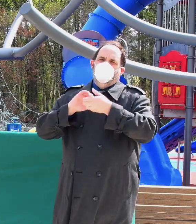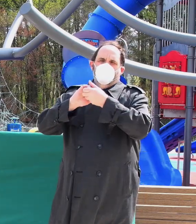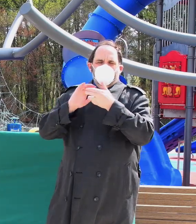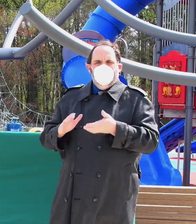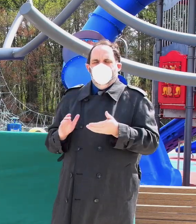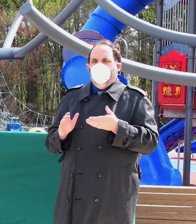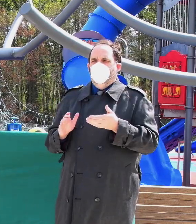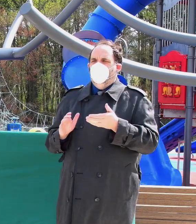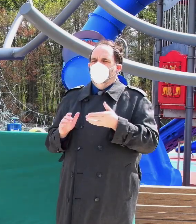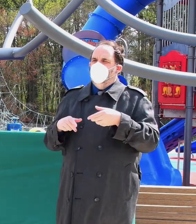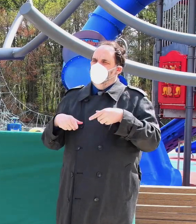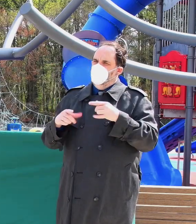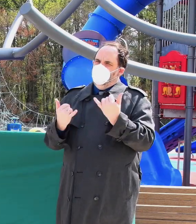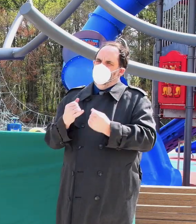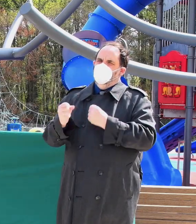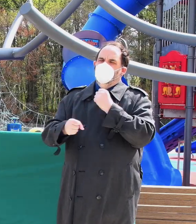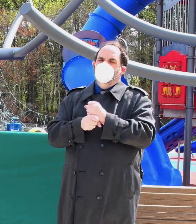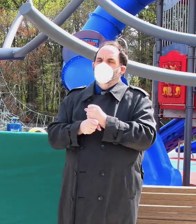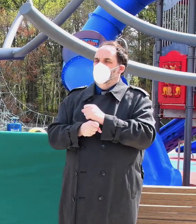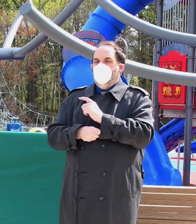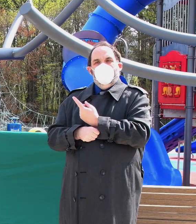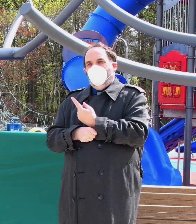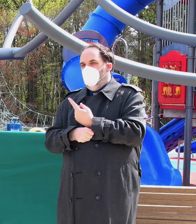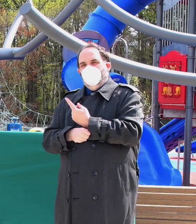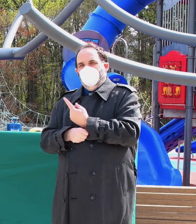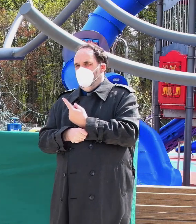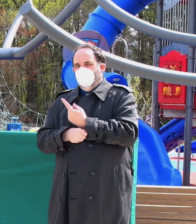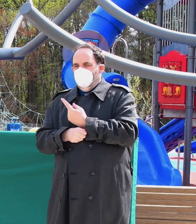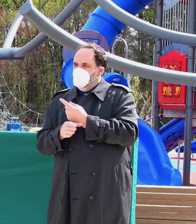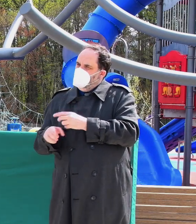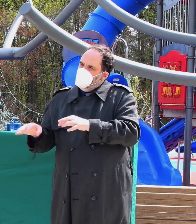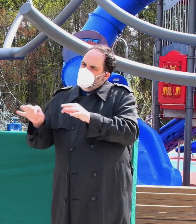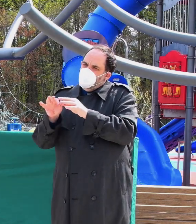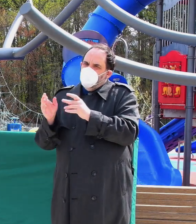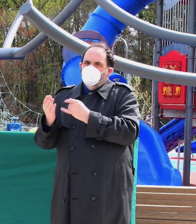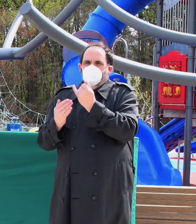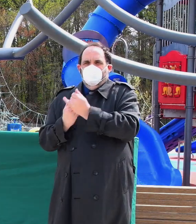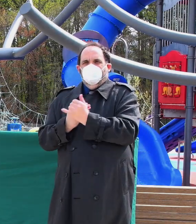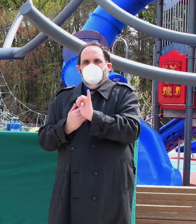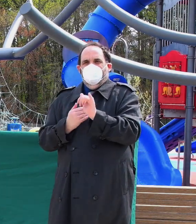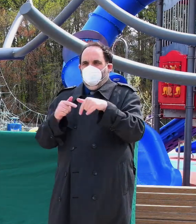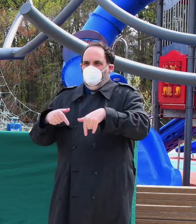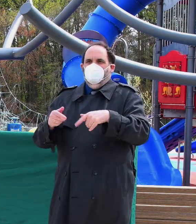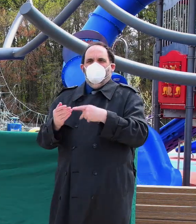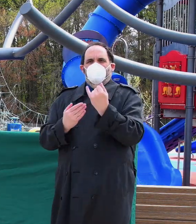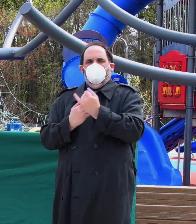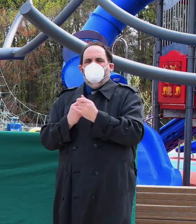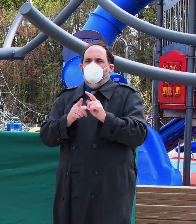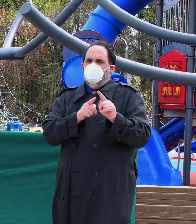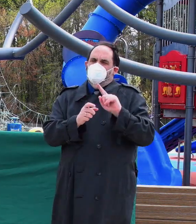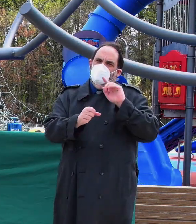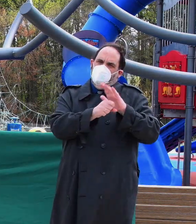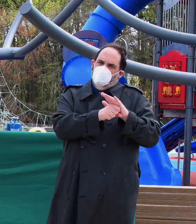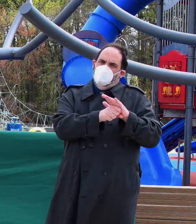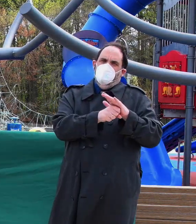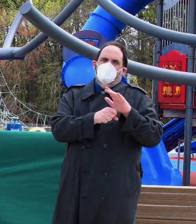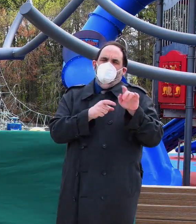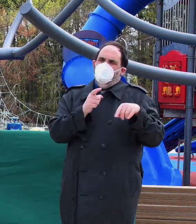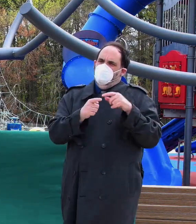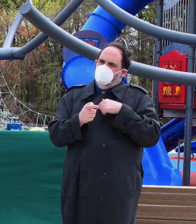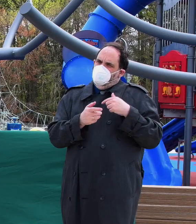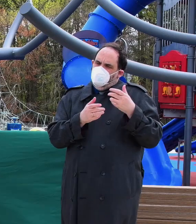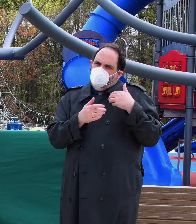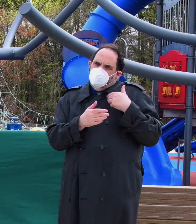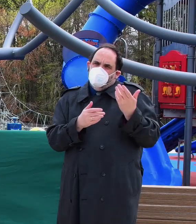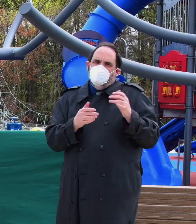partner throughout the year, not just on important initiatives like this, but just making sure when it comes to things